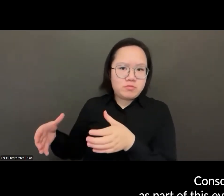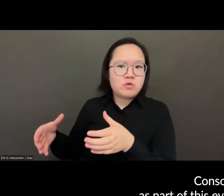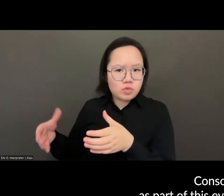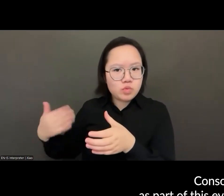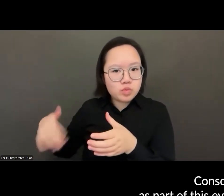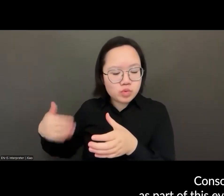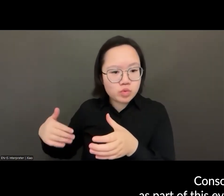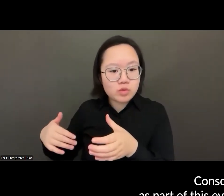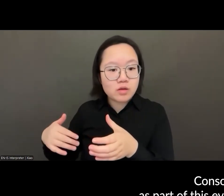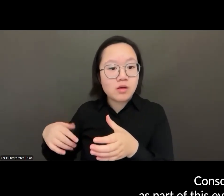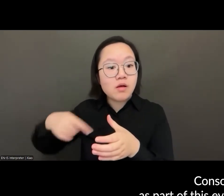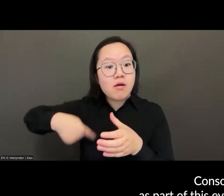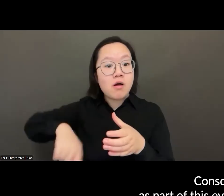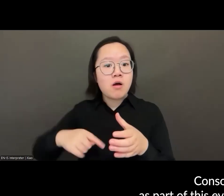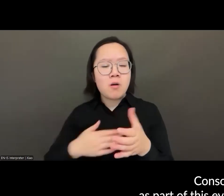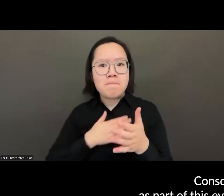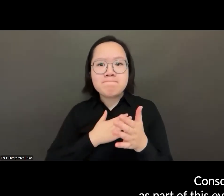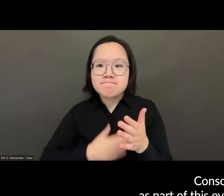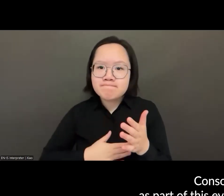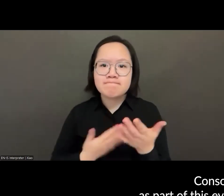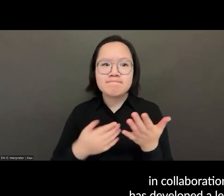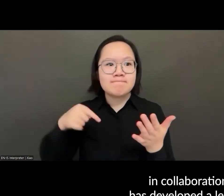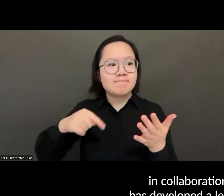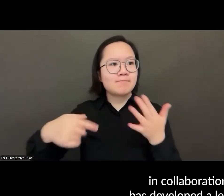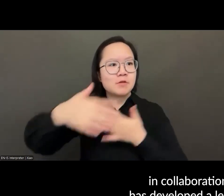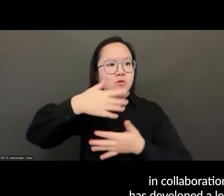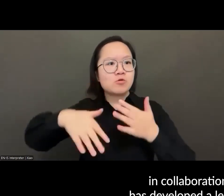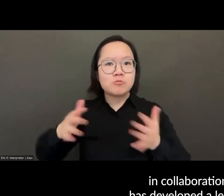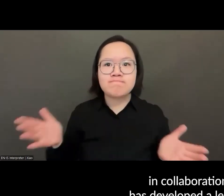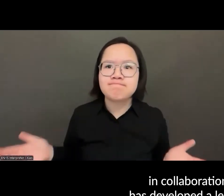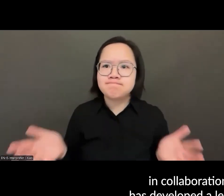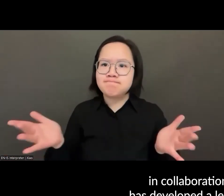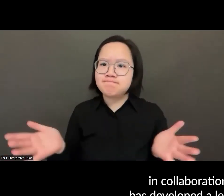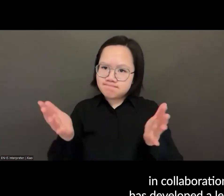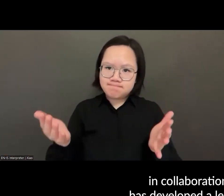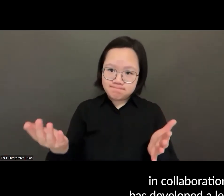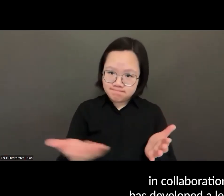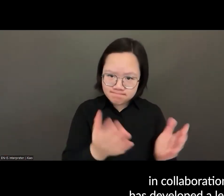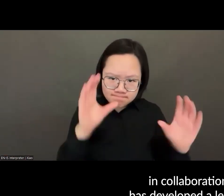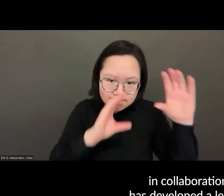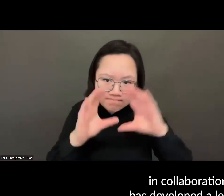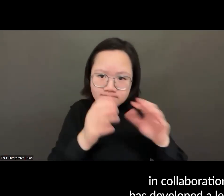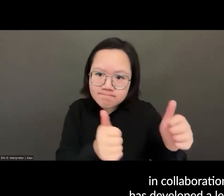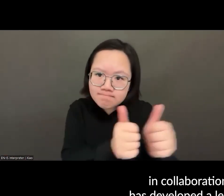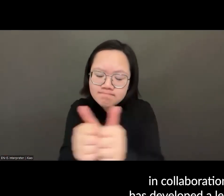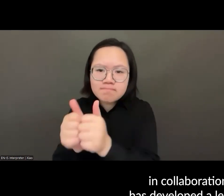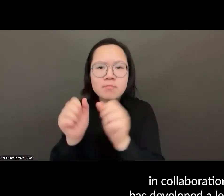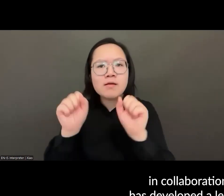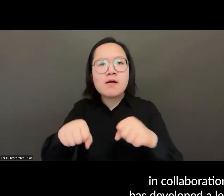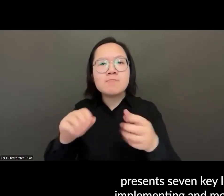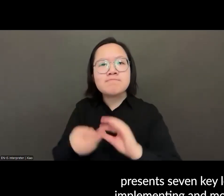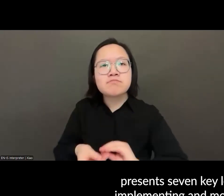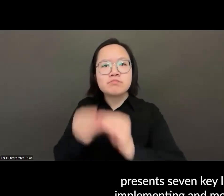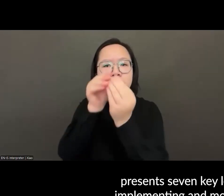Consortium, as part of this evidence gathering, in collaboration with partners, has developed a learning paper which